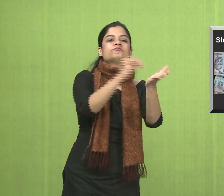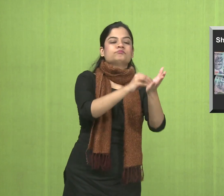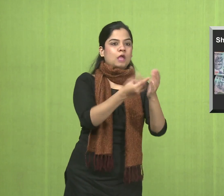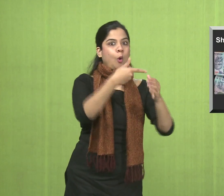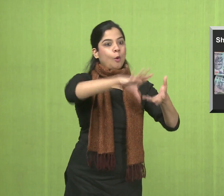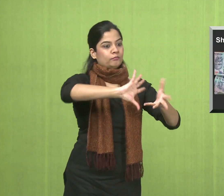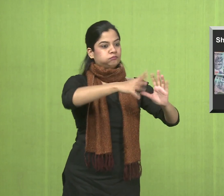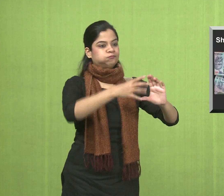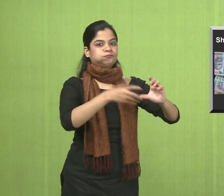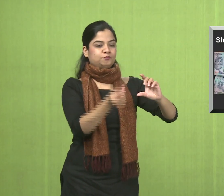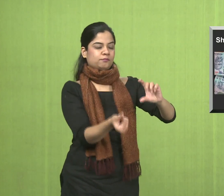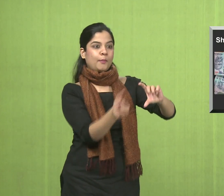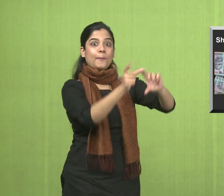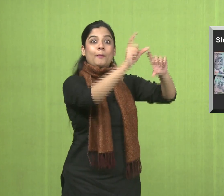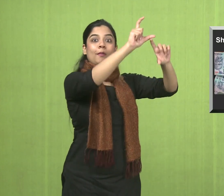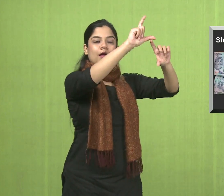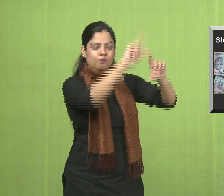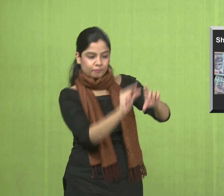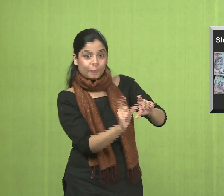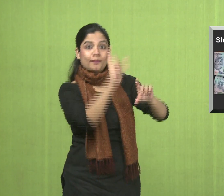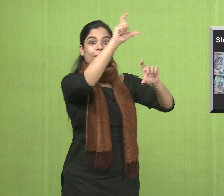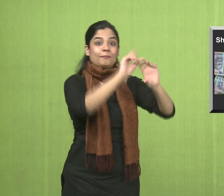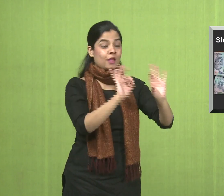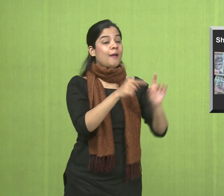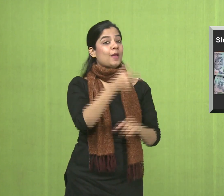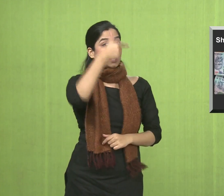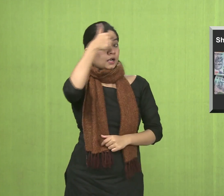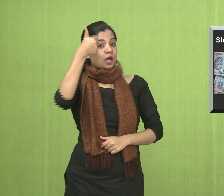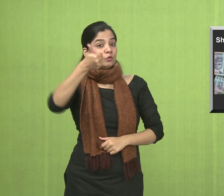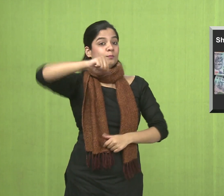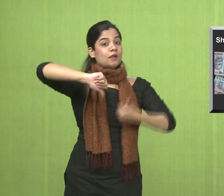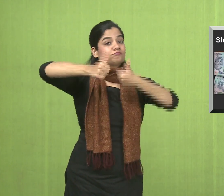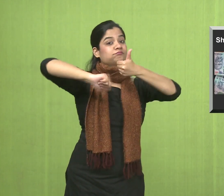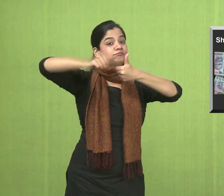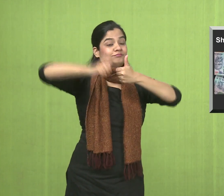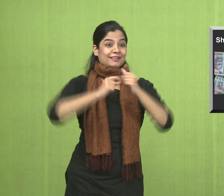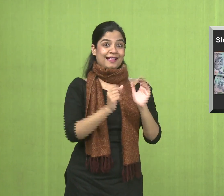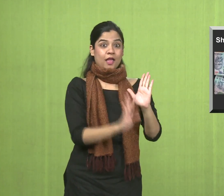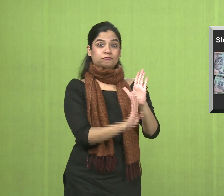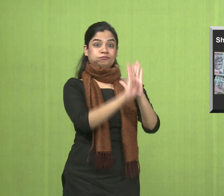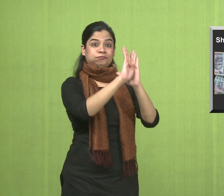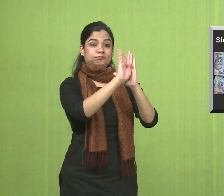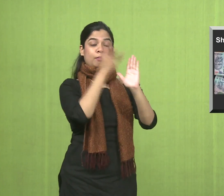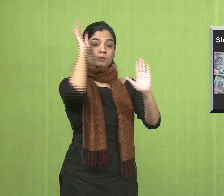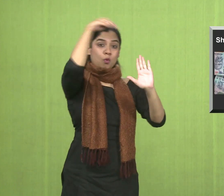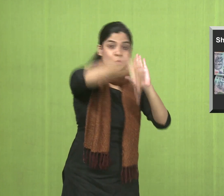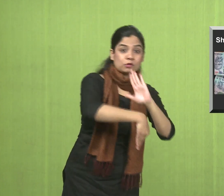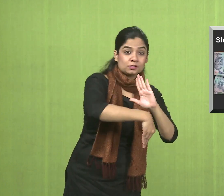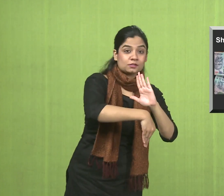called investing in shares. In different companies you can invest. You can go either in profit or in loss. It's a risk. Sometimes it can even